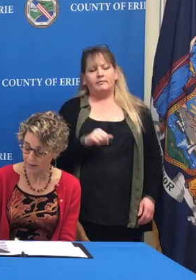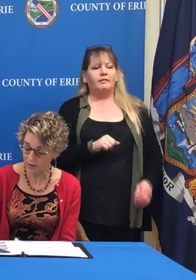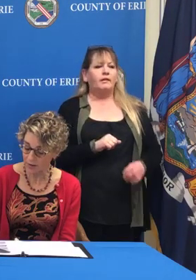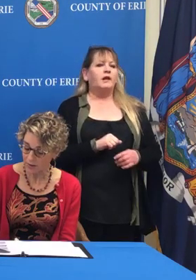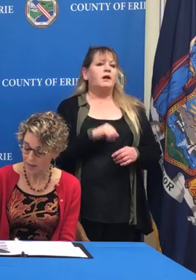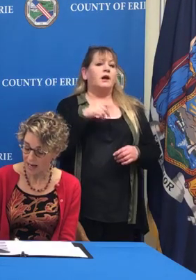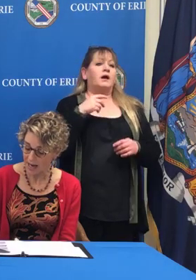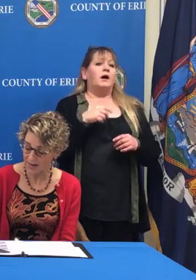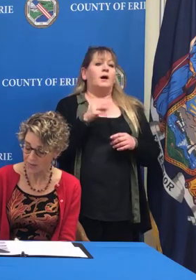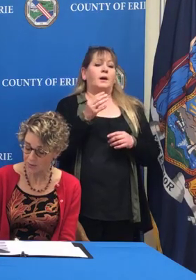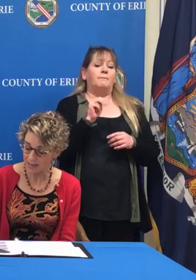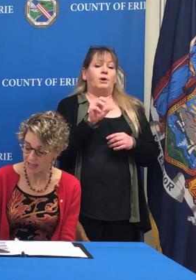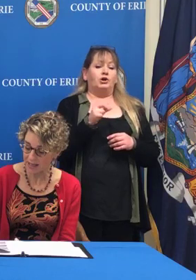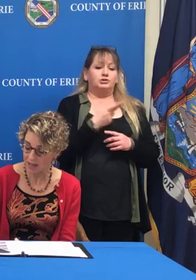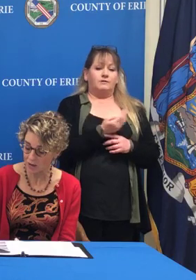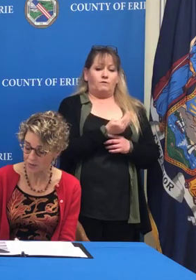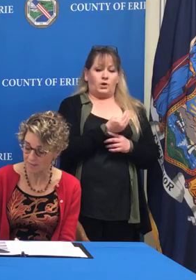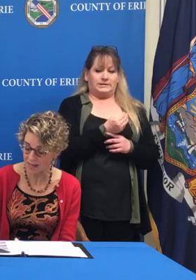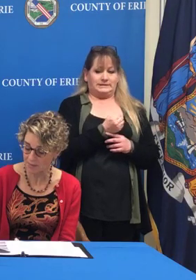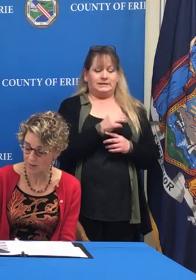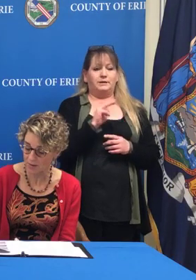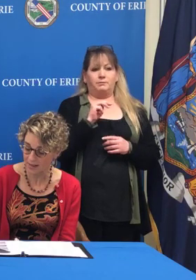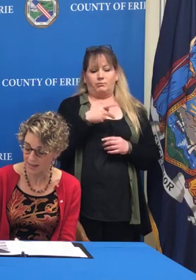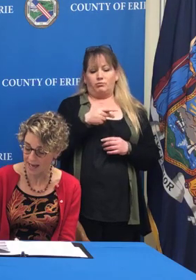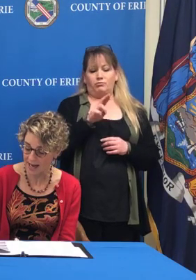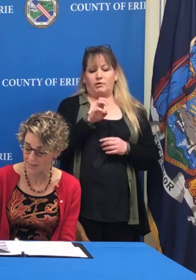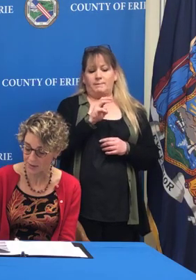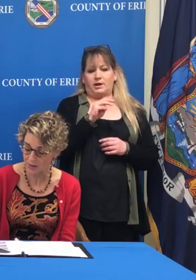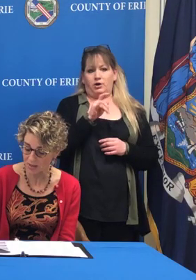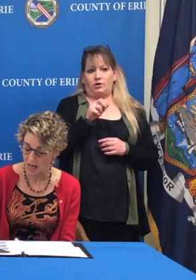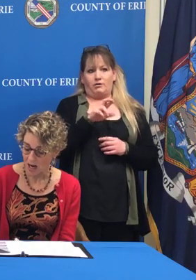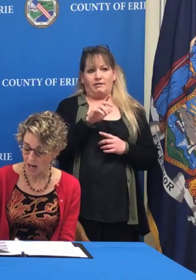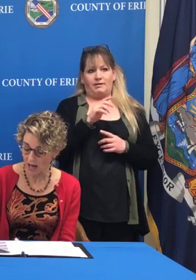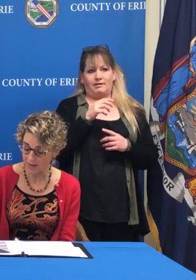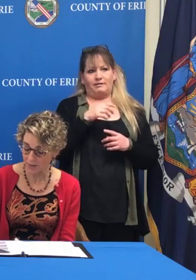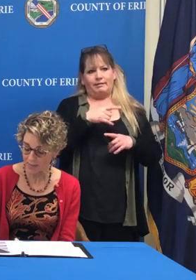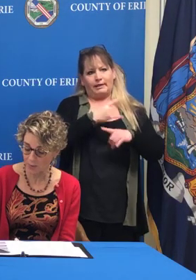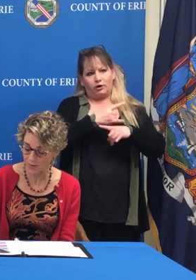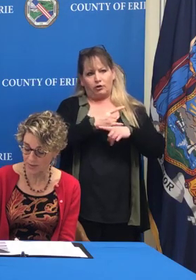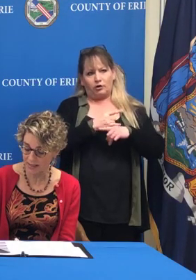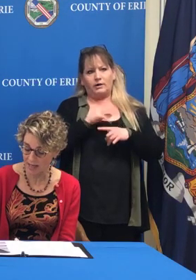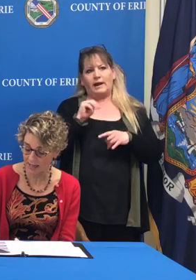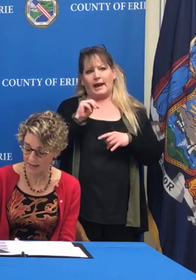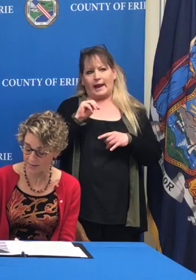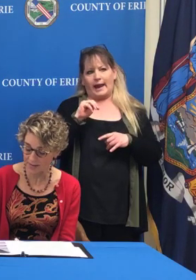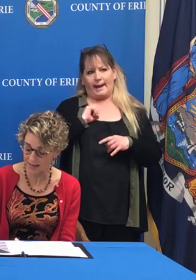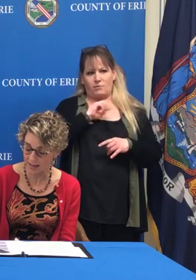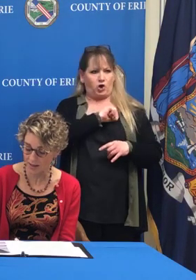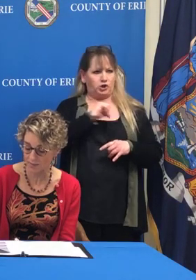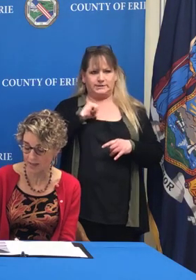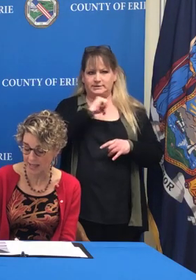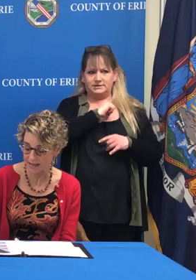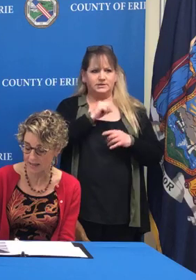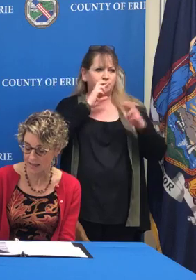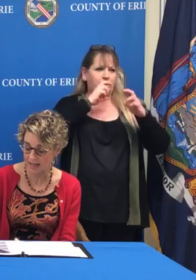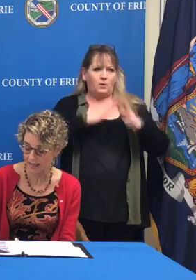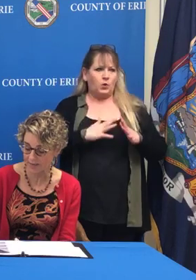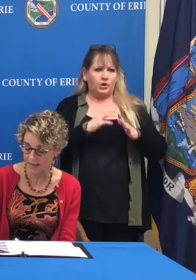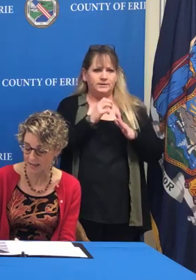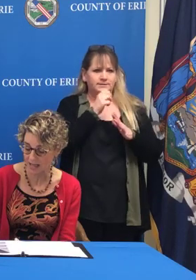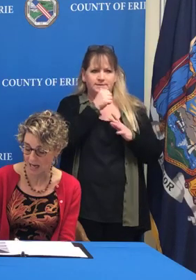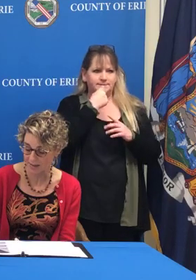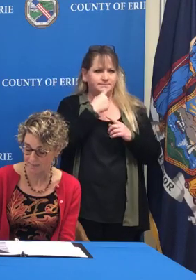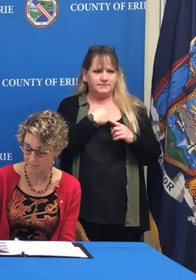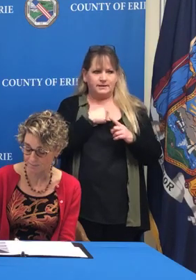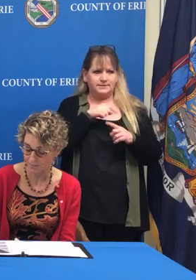Premier Liquor at 3900 Maple in Amherst. The reporter did not give us, the case did not give